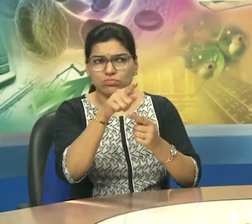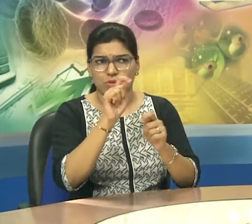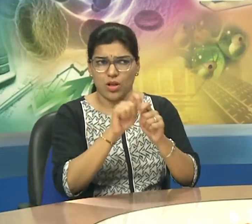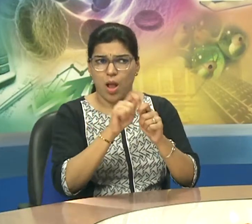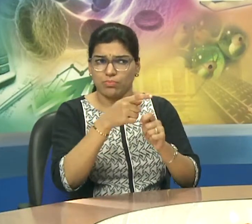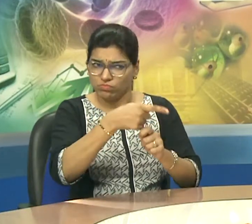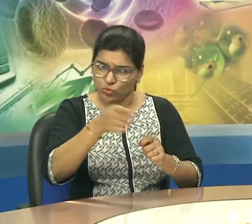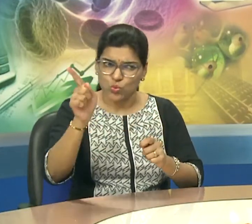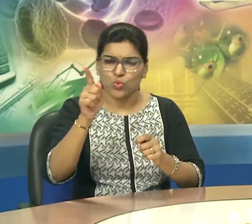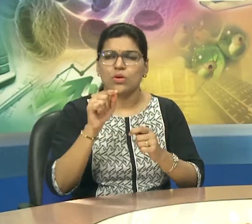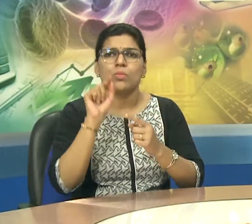Fell upon.